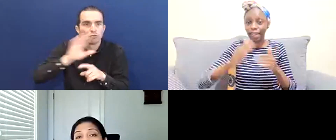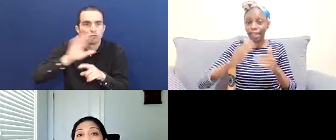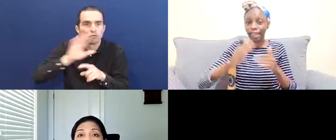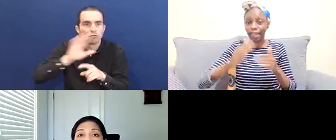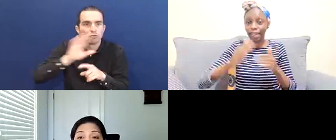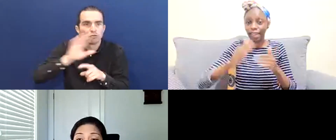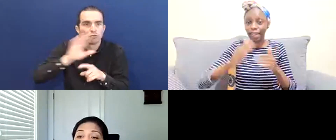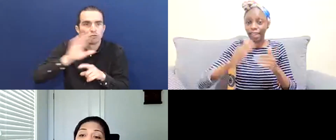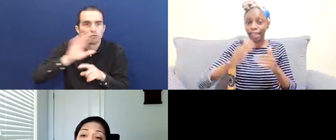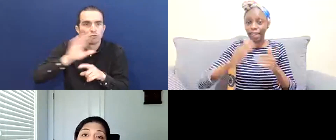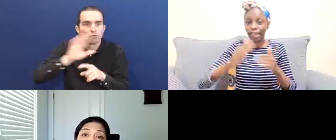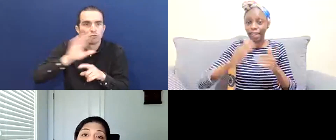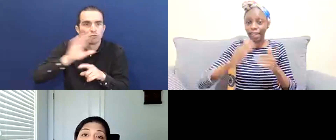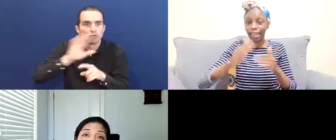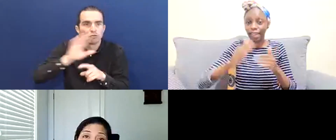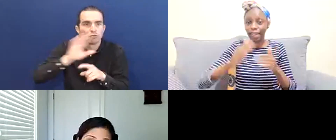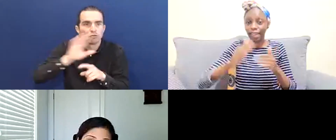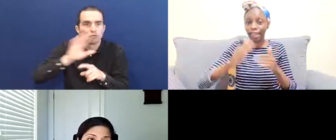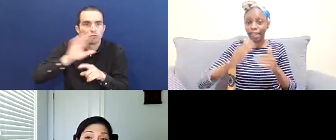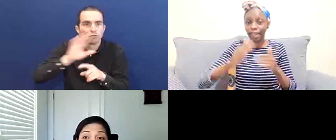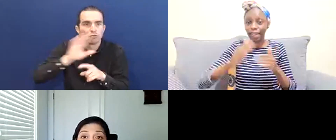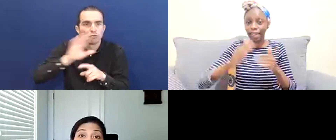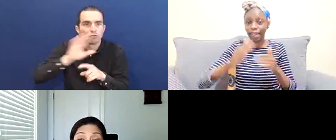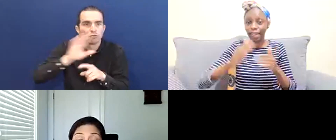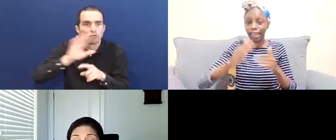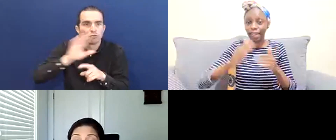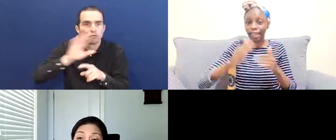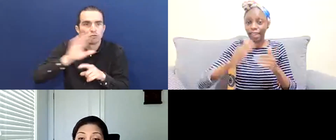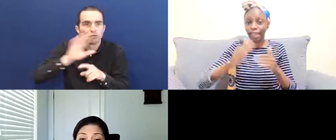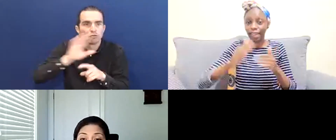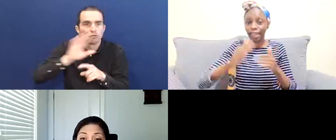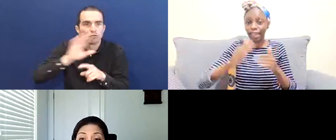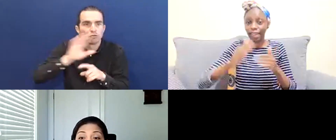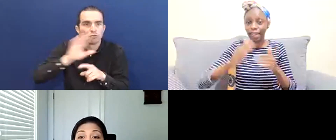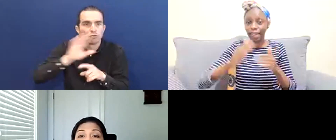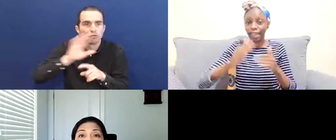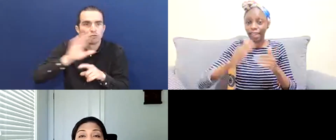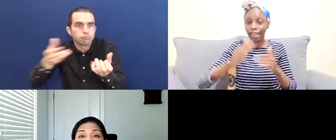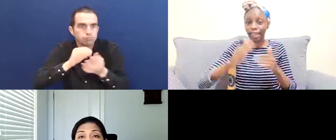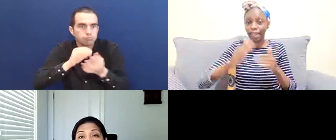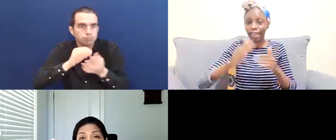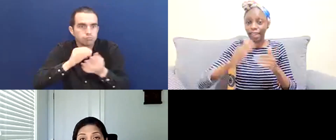ensure that we share the findings of what we are learning, and we hope to work with all of you to drive,